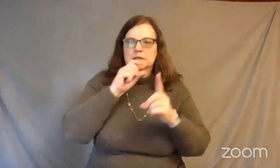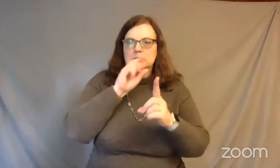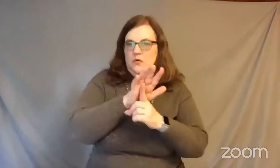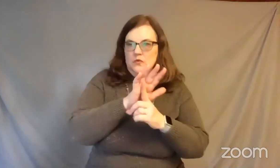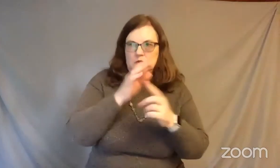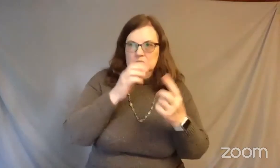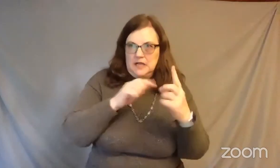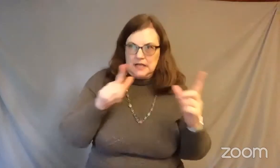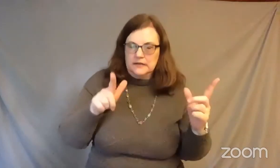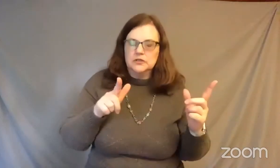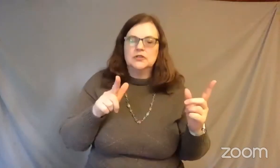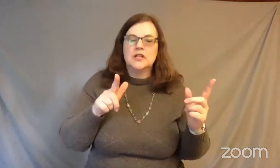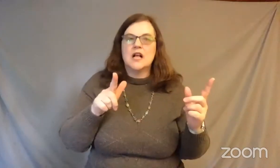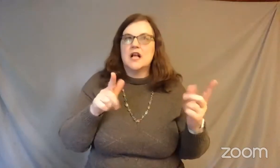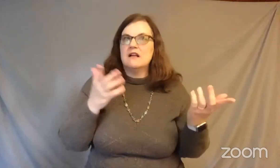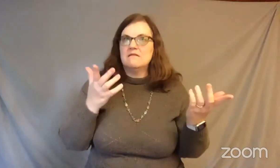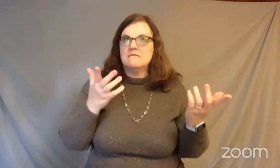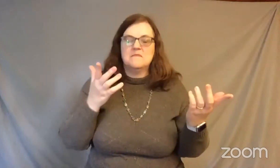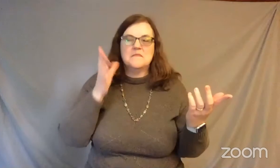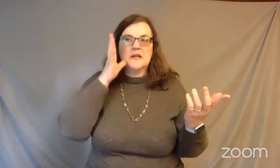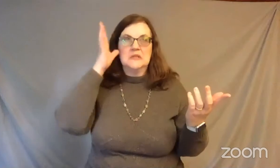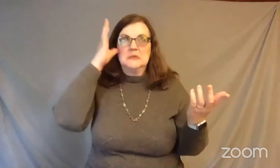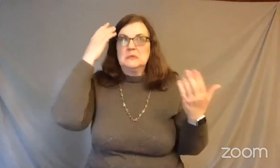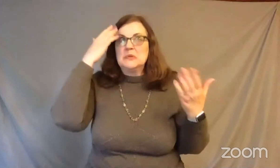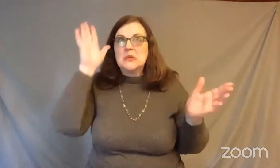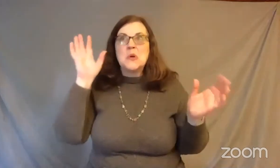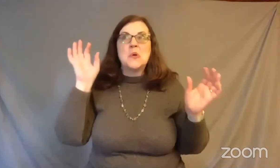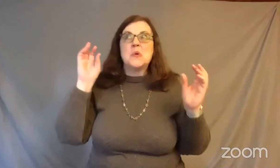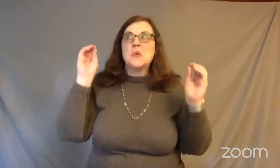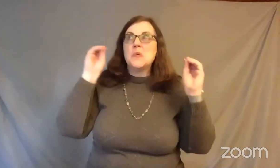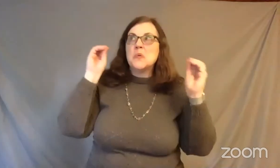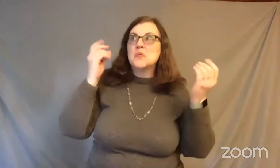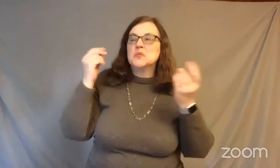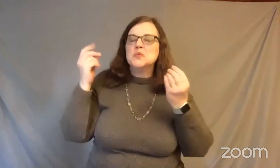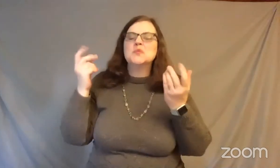early intervention services and were not exposed to sign language at an early age.